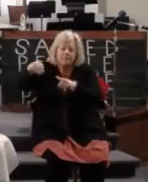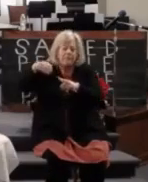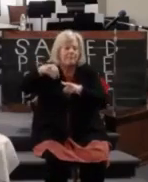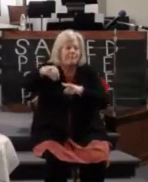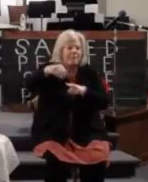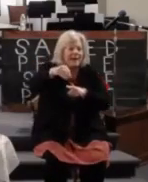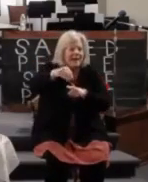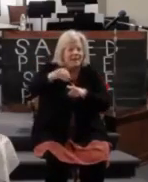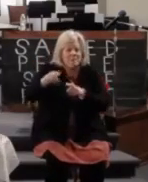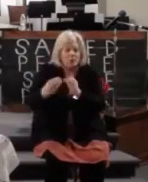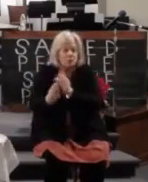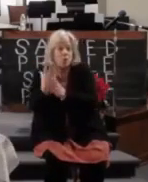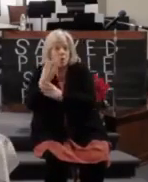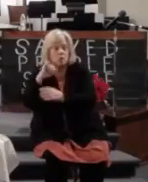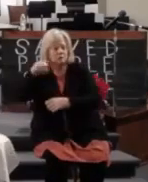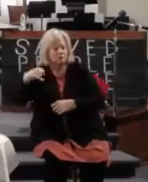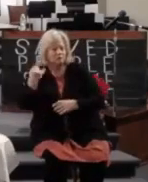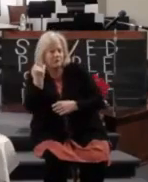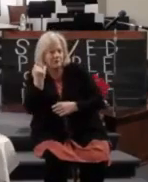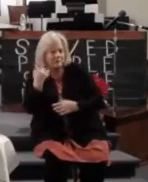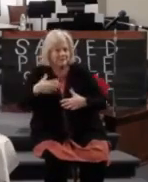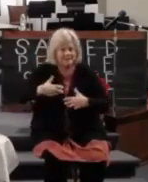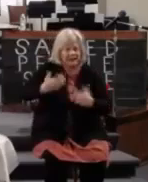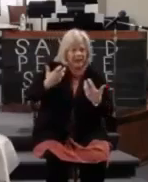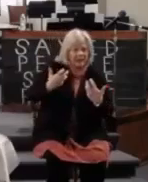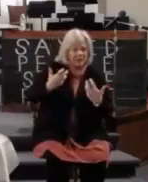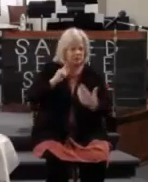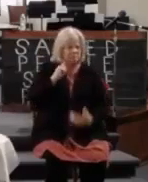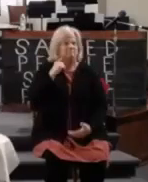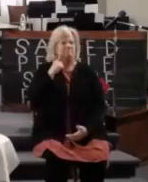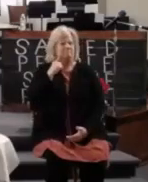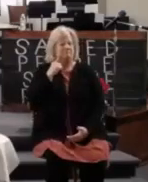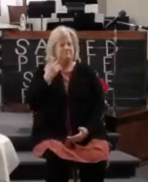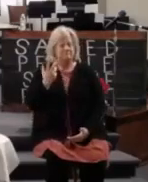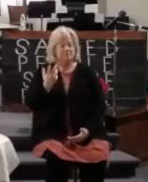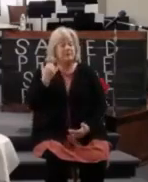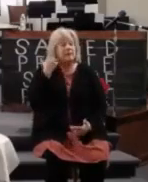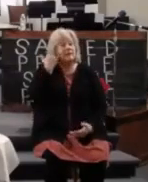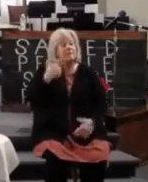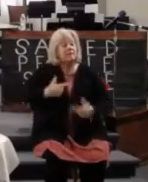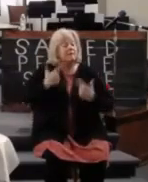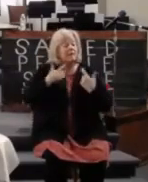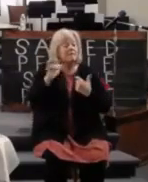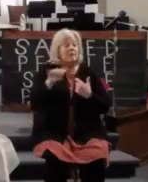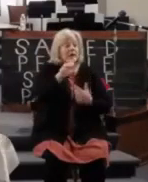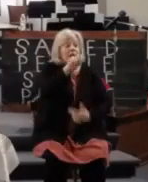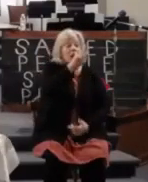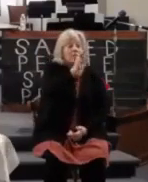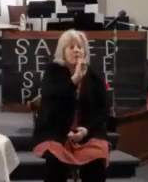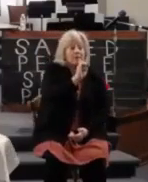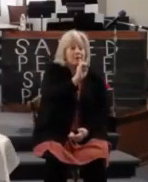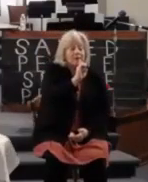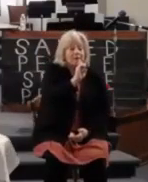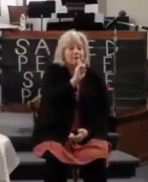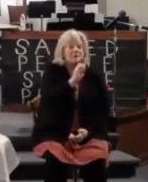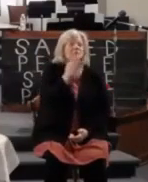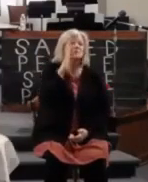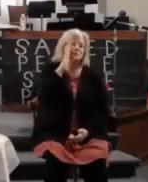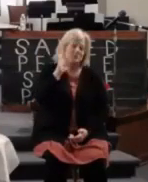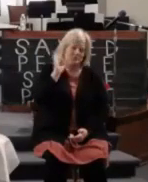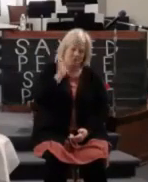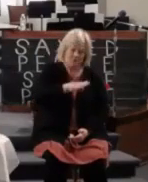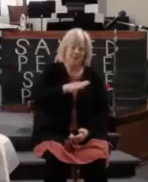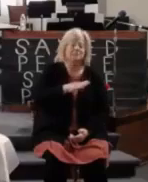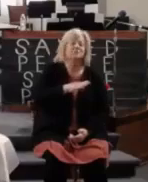of hatred. When you live like Abel, don't be surprised when you have a Cain in